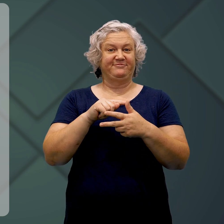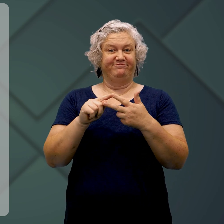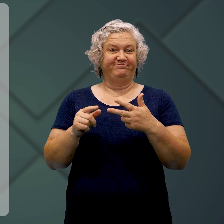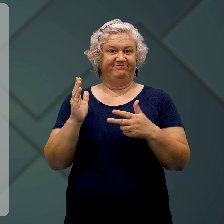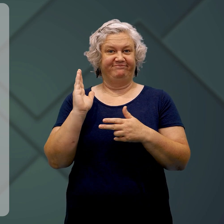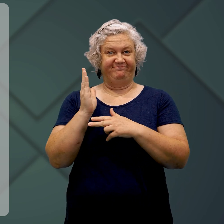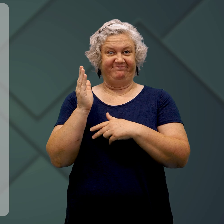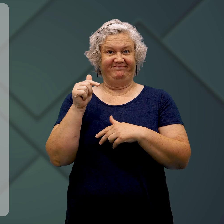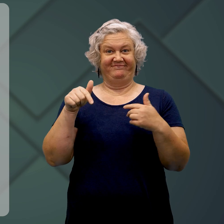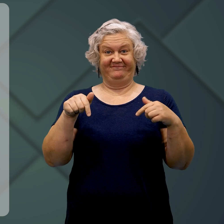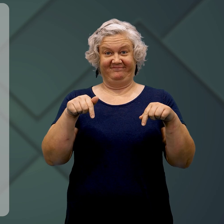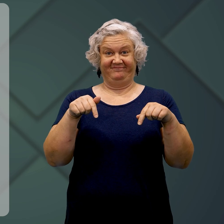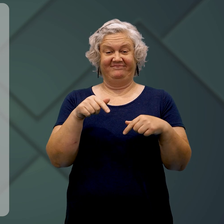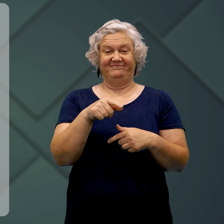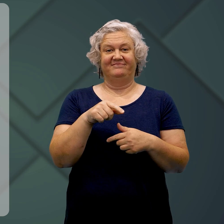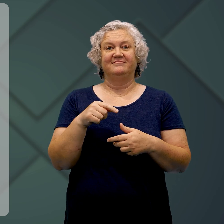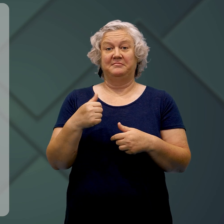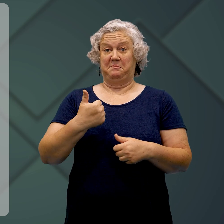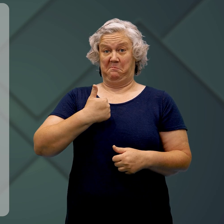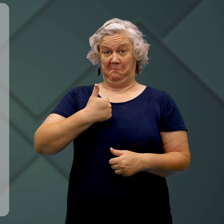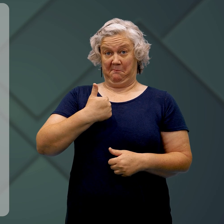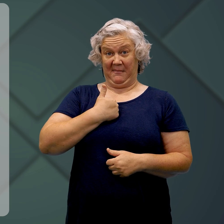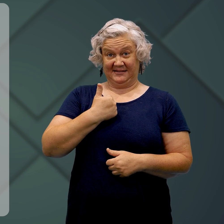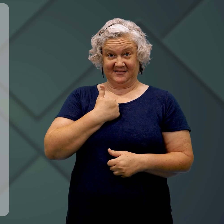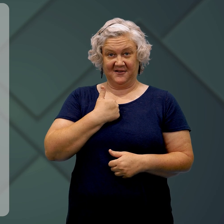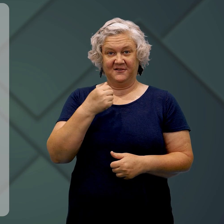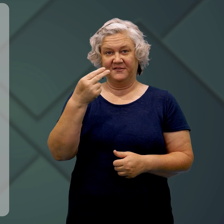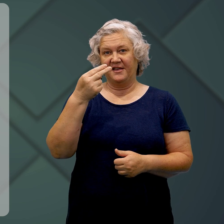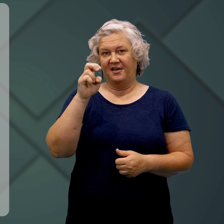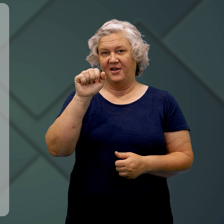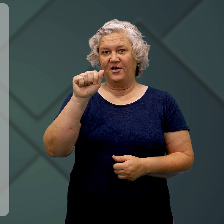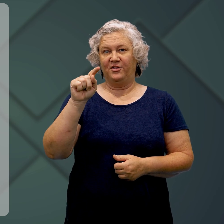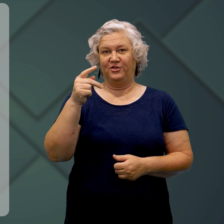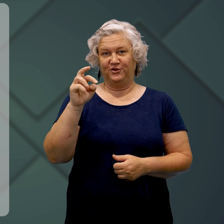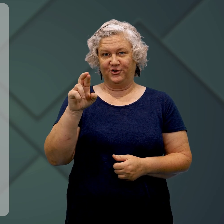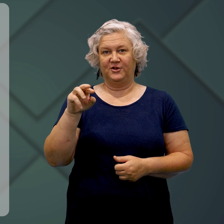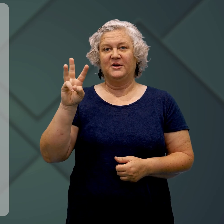and there are 3 of us involved in today's presentation. Me, I'm Heather Withrow.